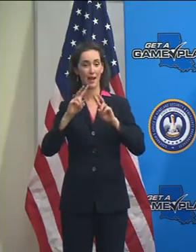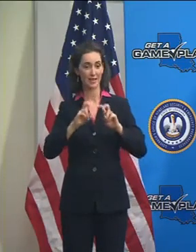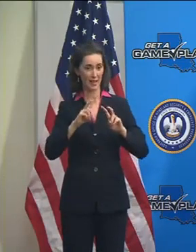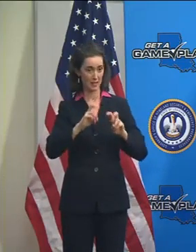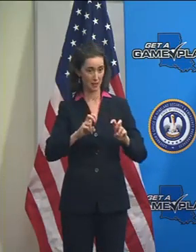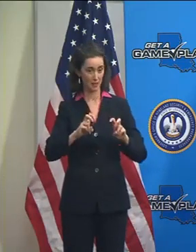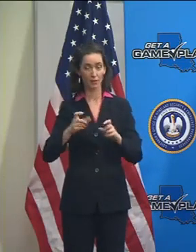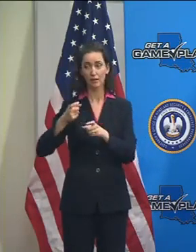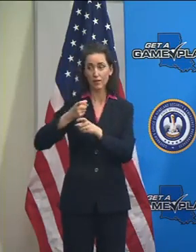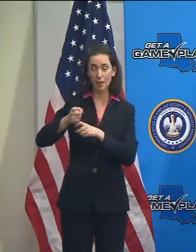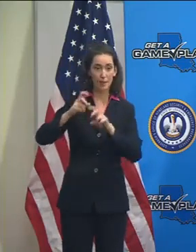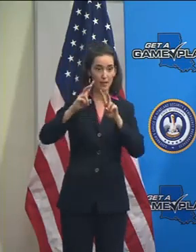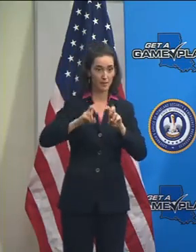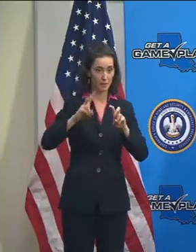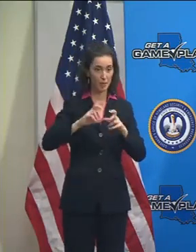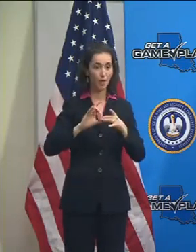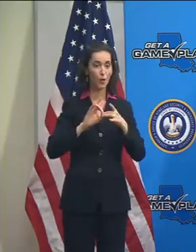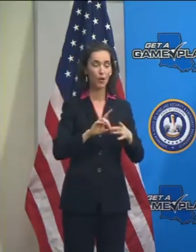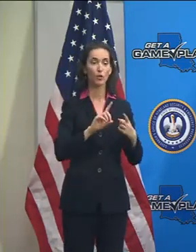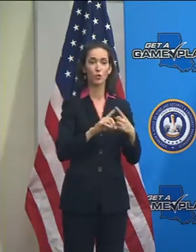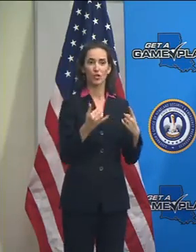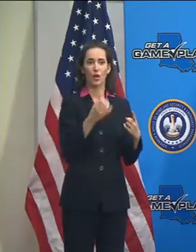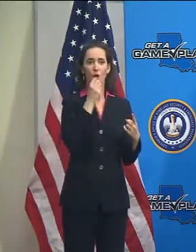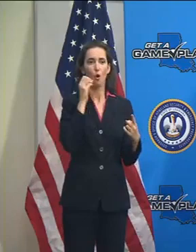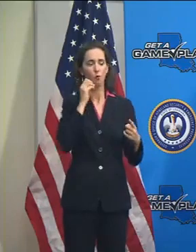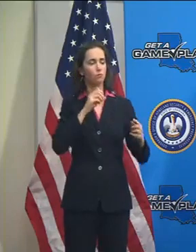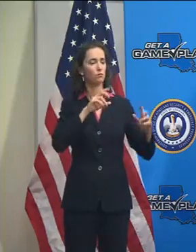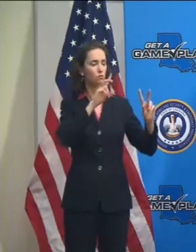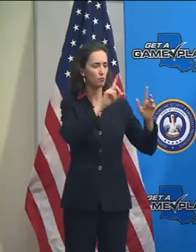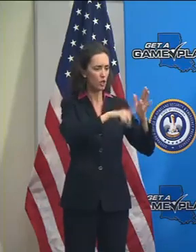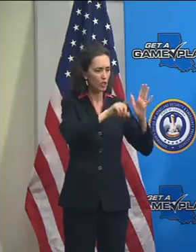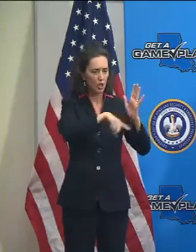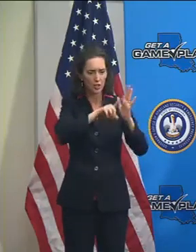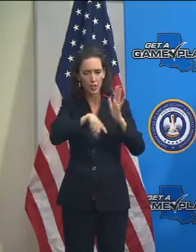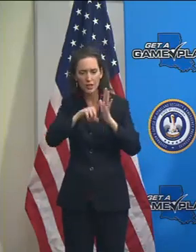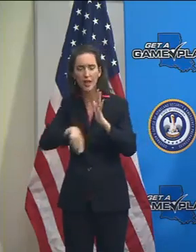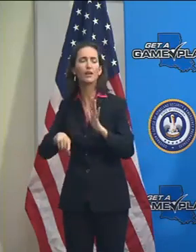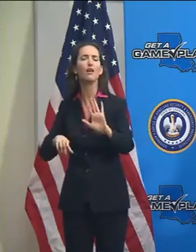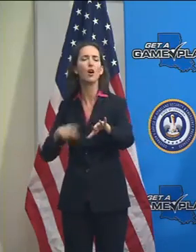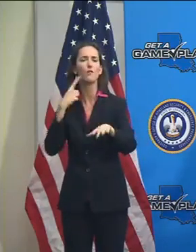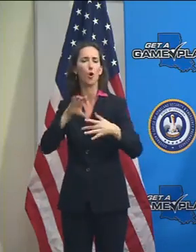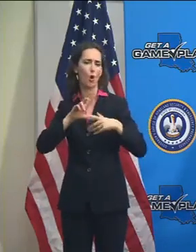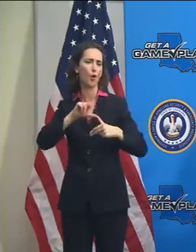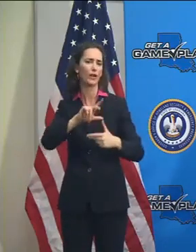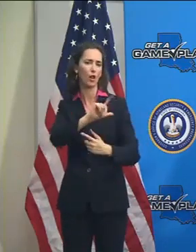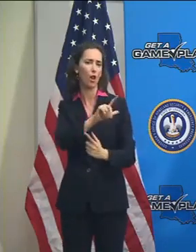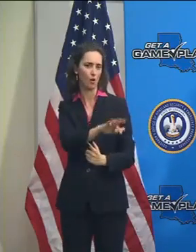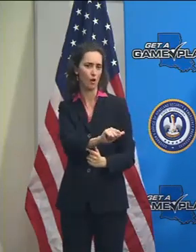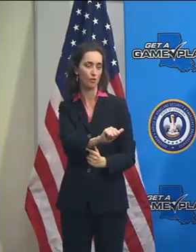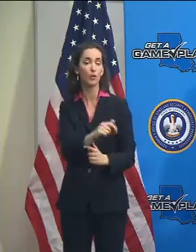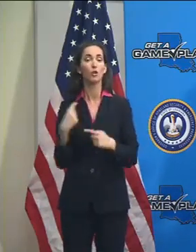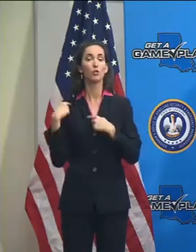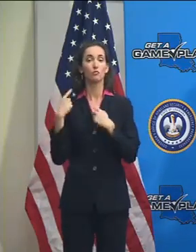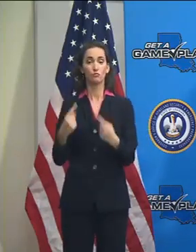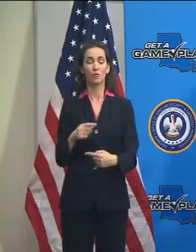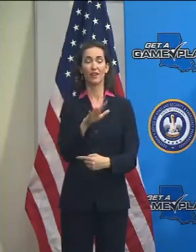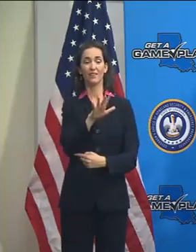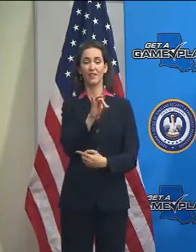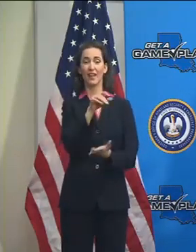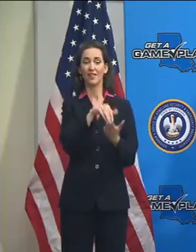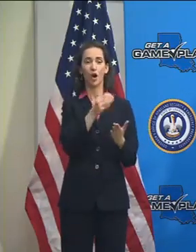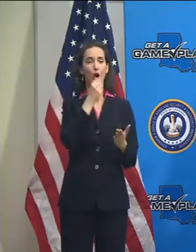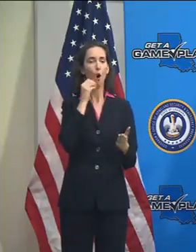damage assessments with respect to homes today. With respect to Laura, that's 58,000 homes with minor